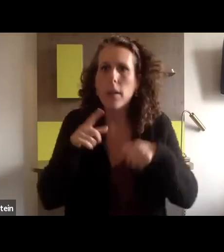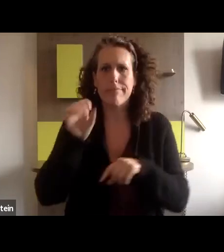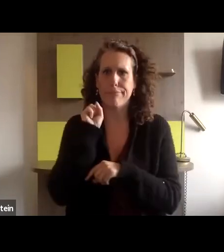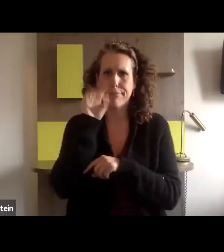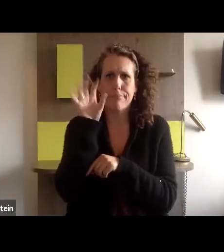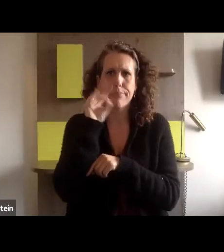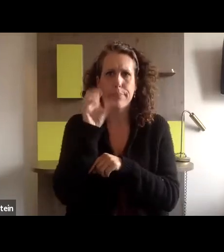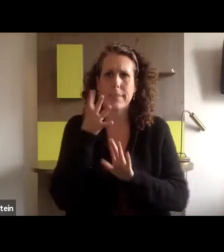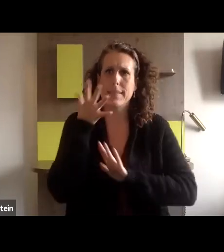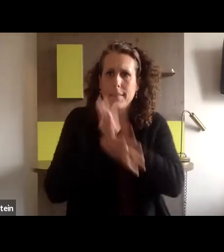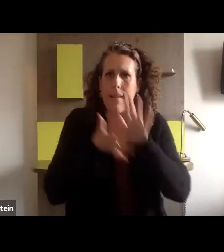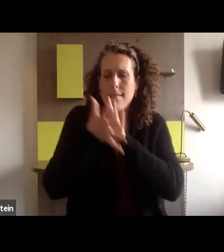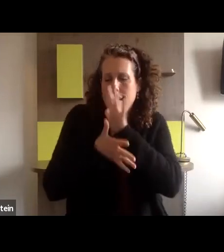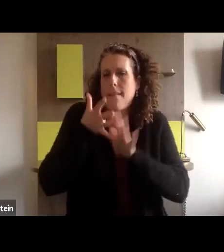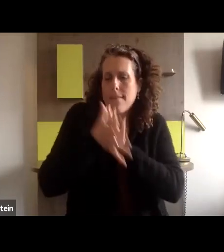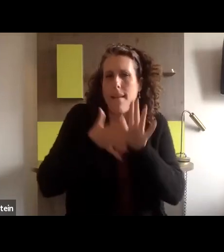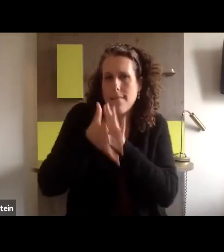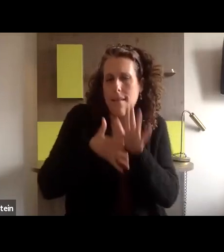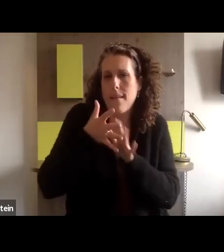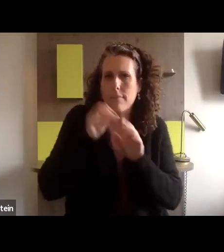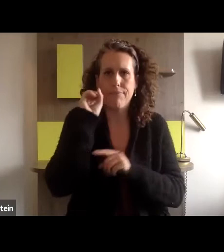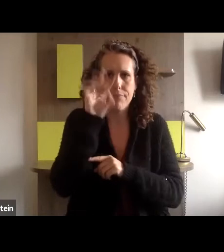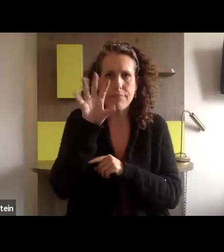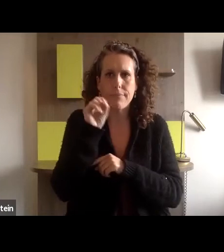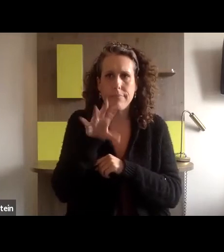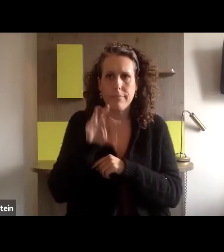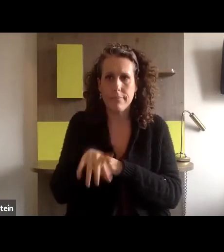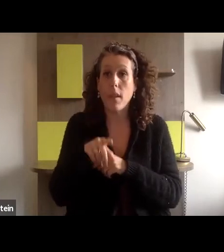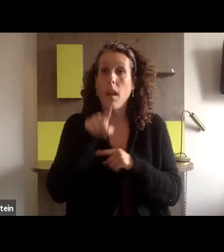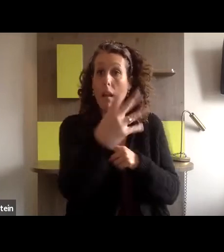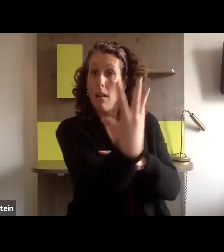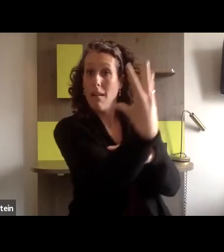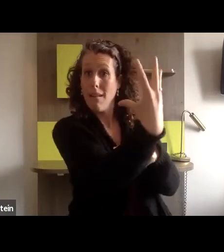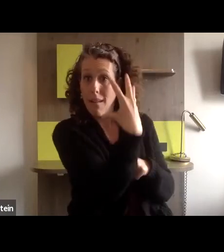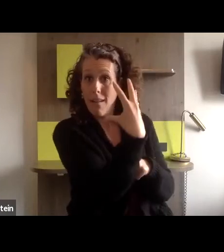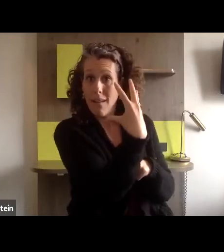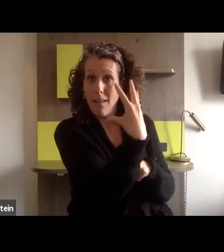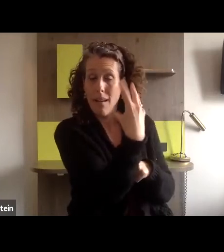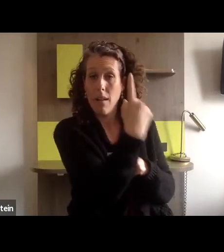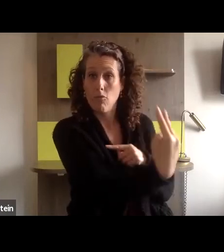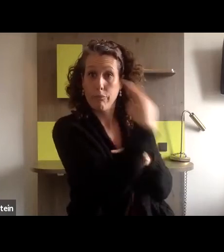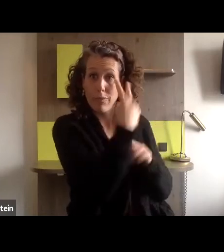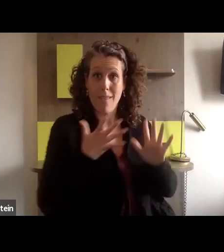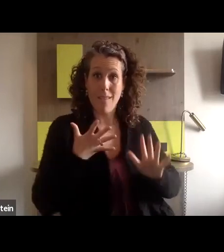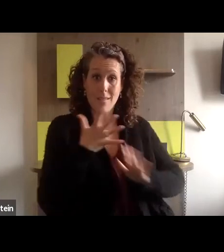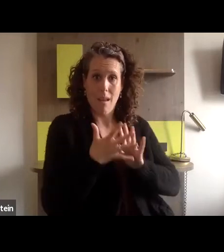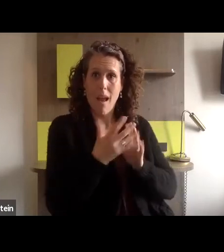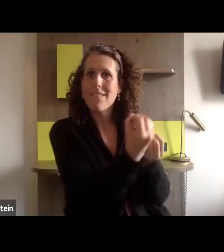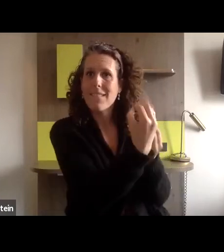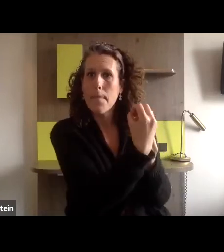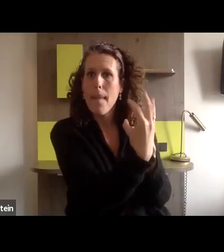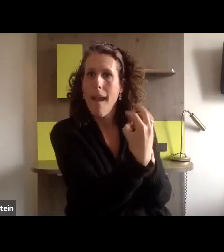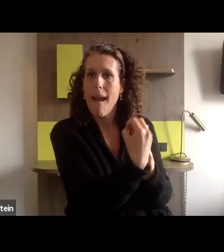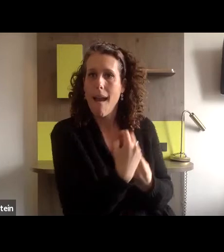very basic items. The system is recognizing the sign and providing feedback. So